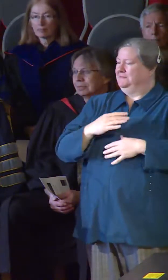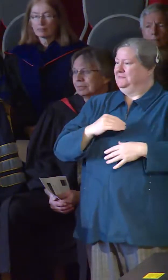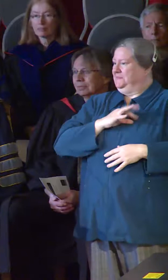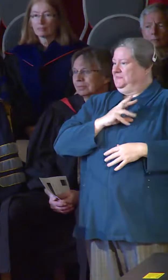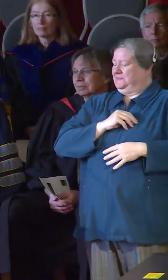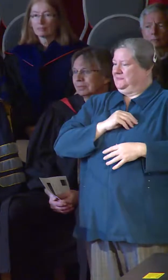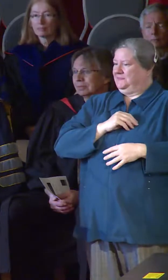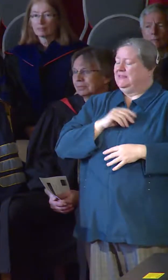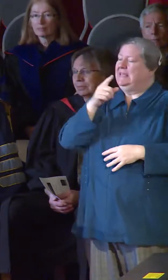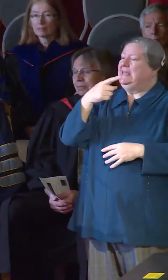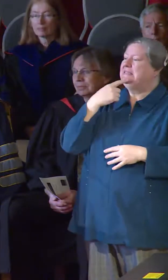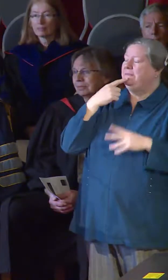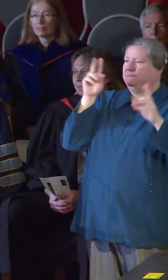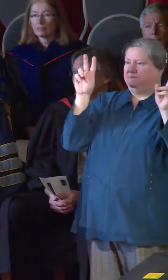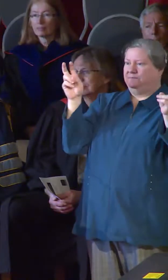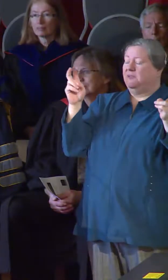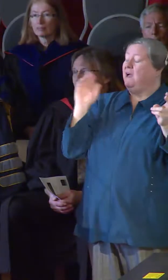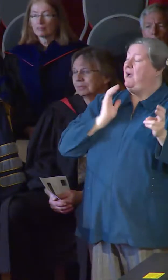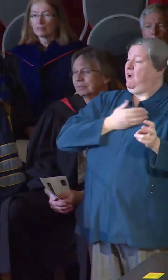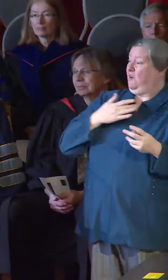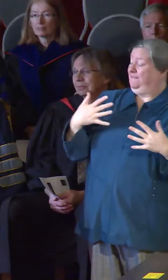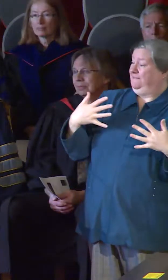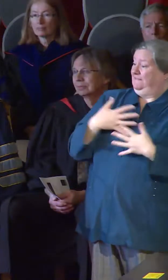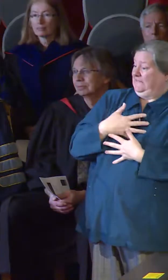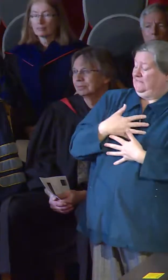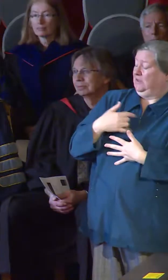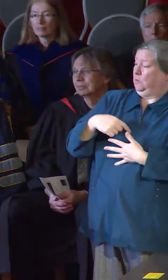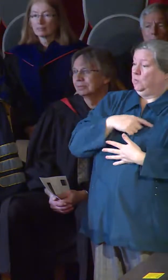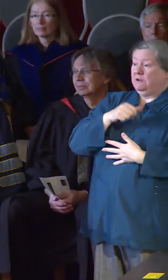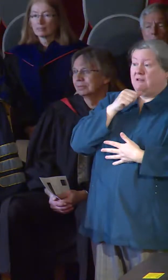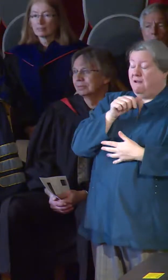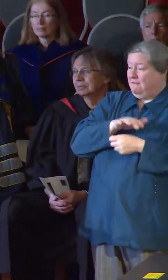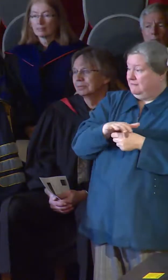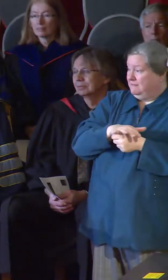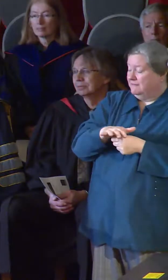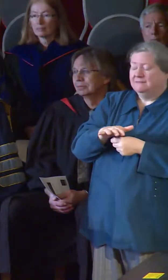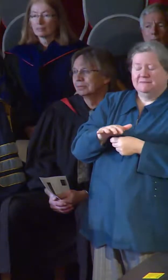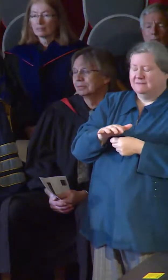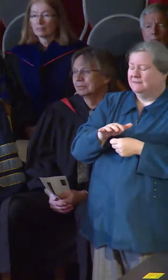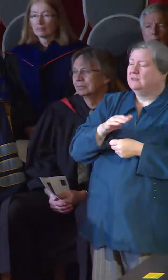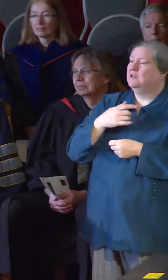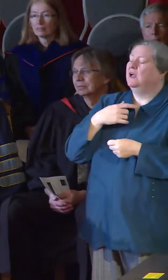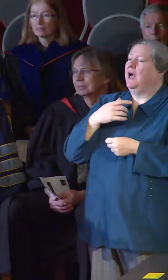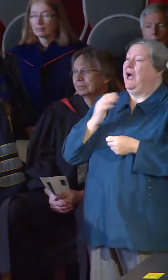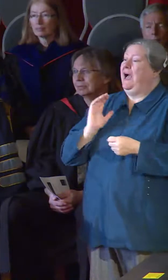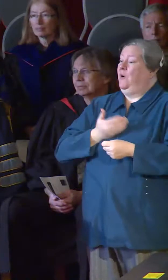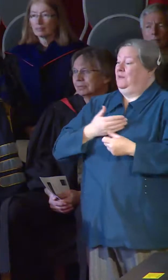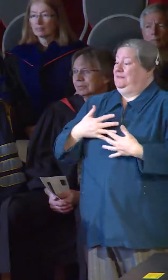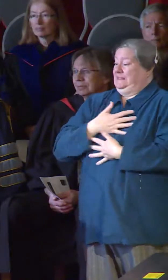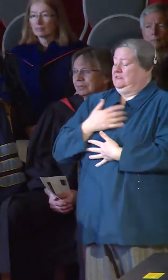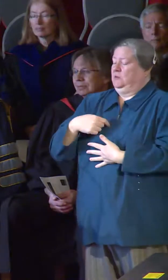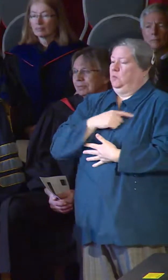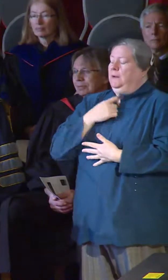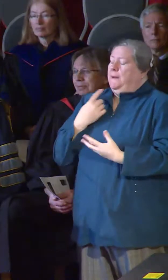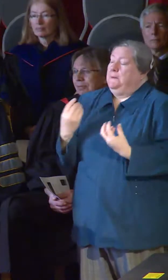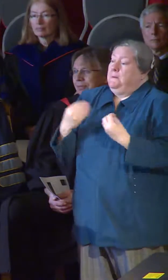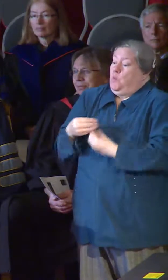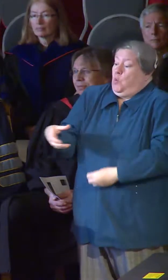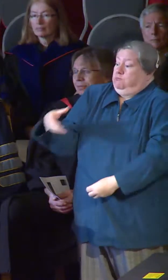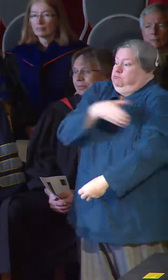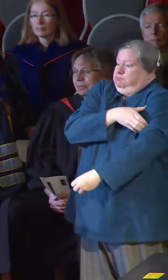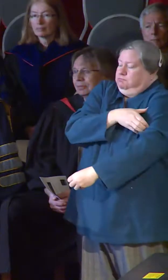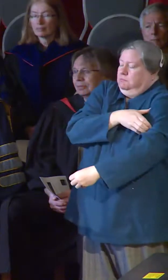we're inadequate. Our deepest fear is that we are powerful beyond measure. It is our light, not